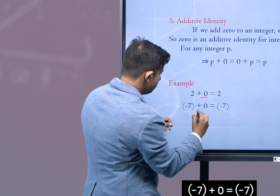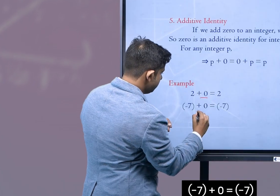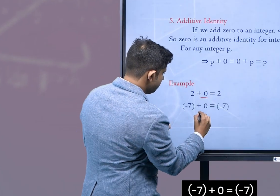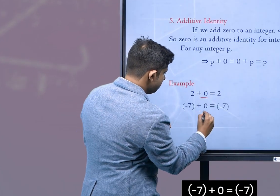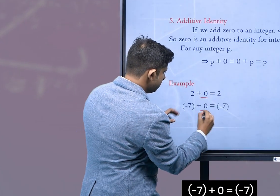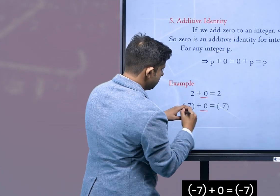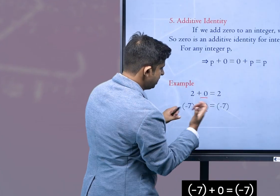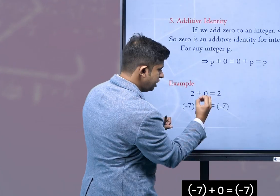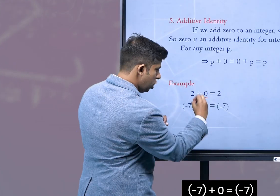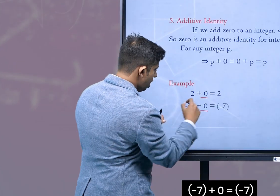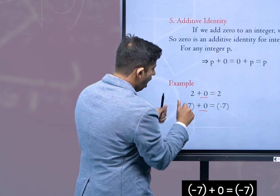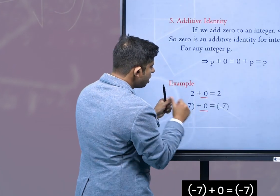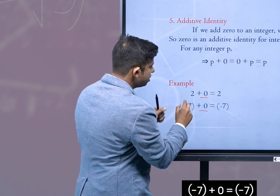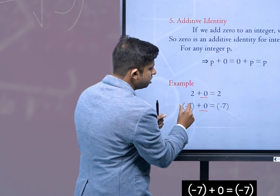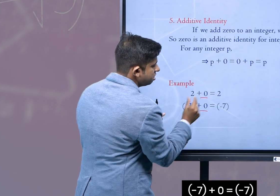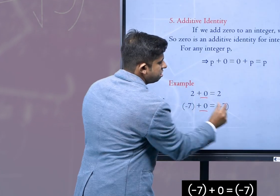Minus 7 plus 0 is equal to minus 7.